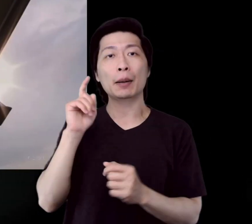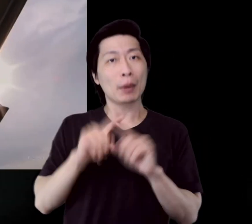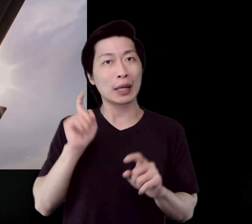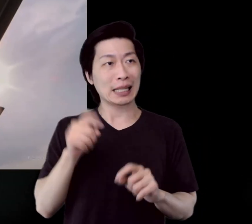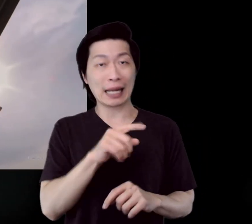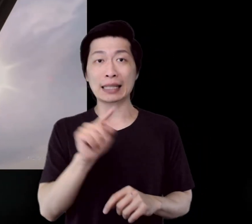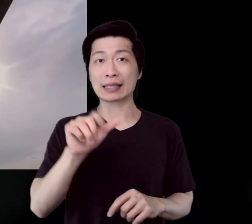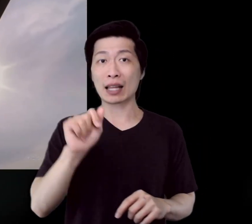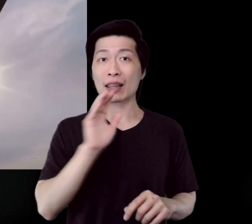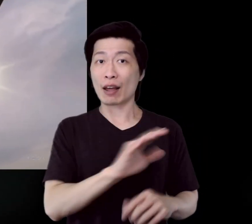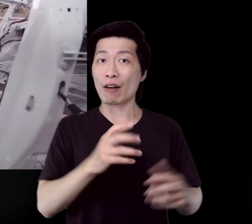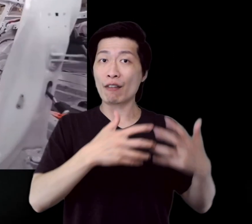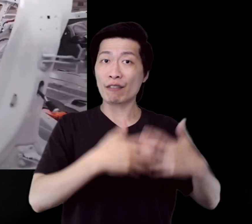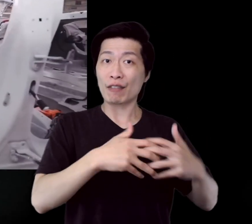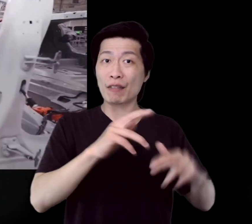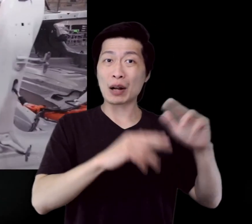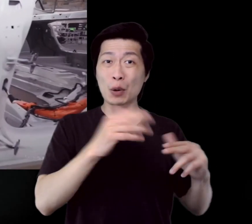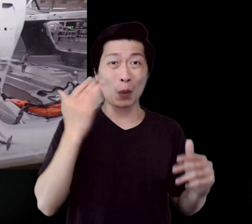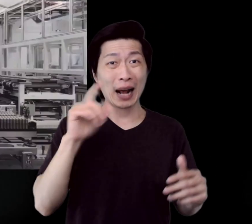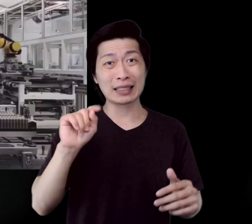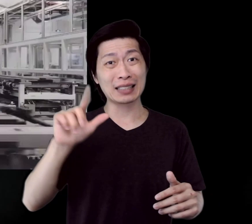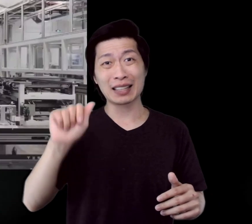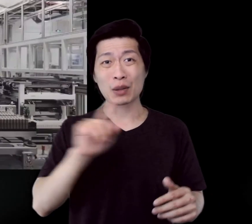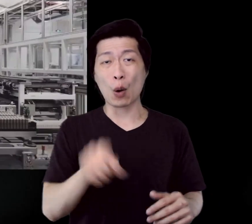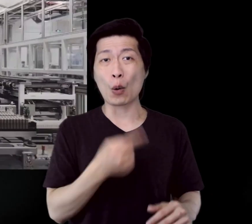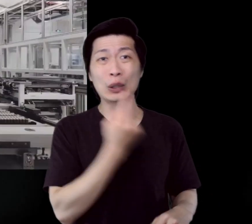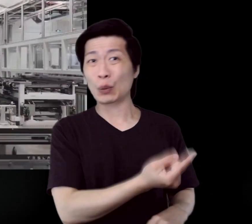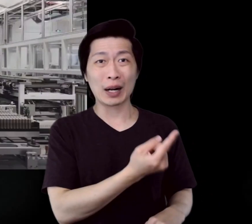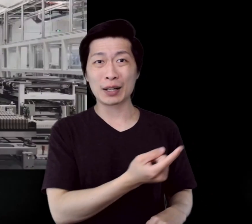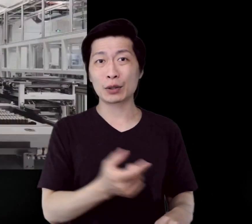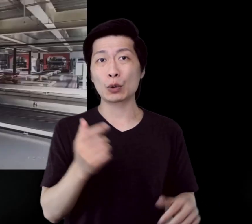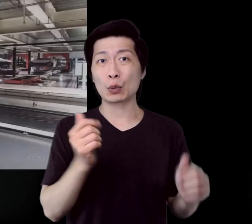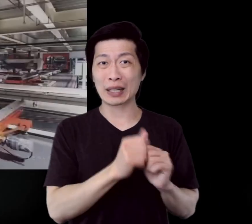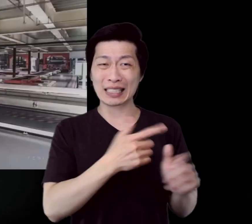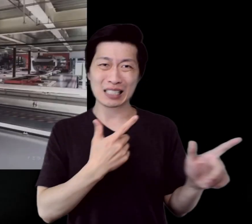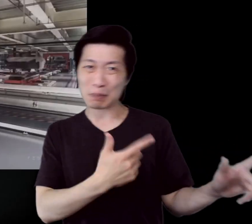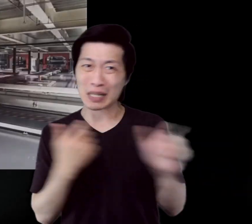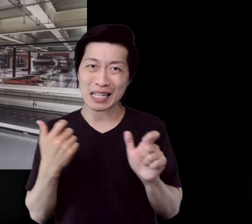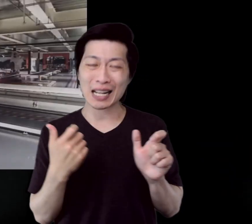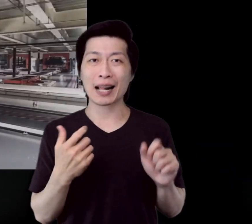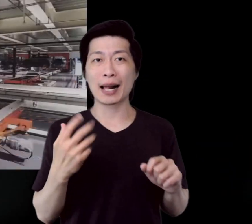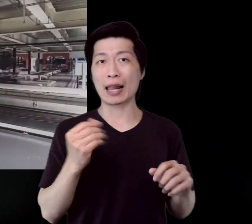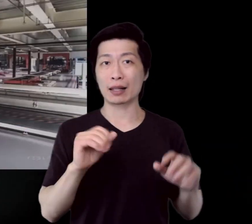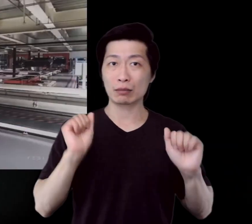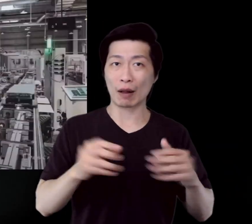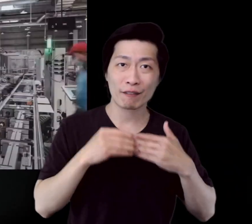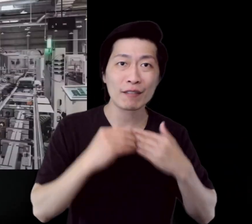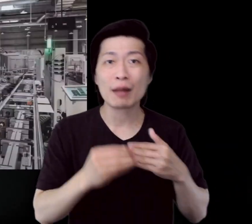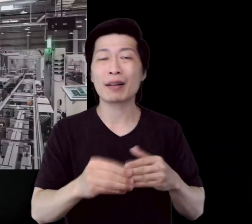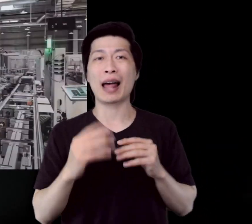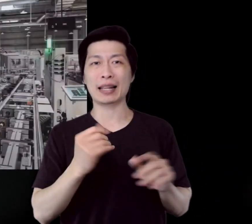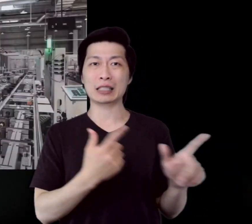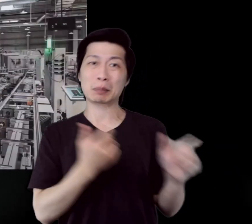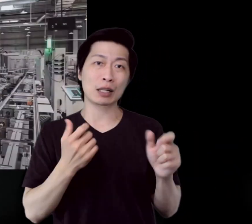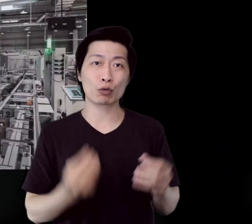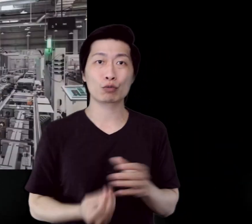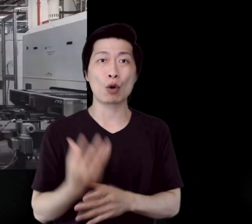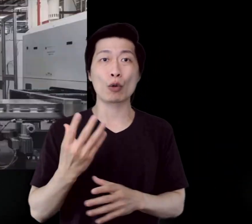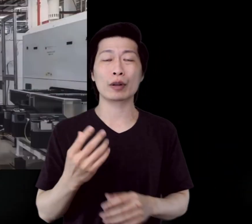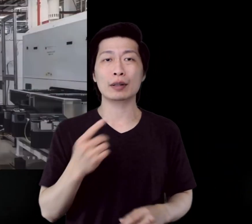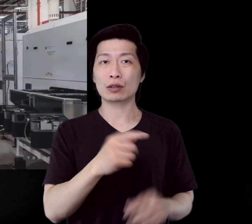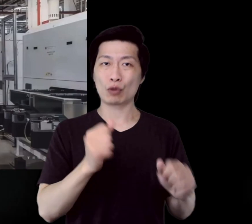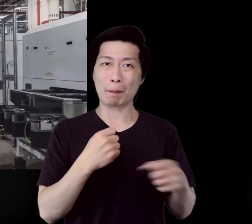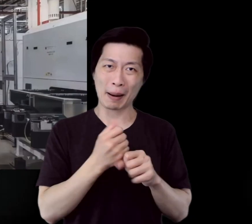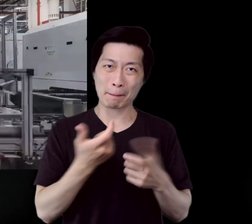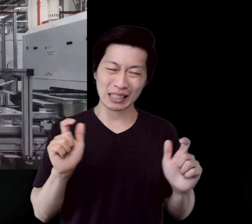but we need Tesla's factory because Tesla is right now the only one with the speed, agility, and speed of